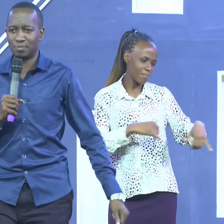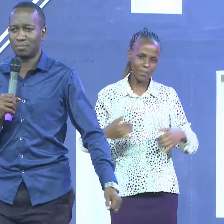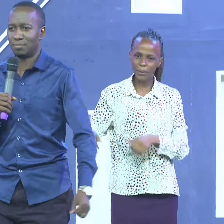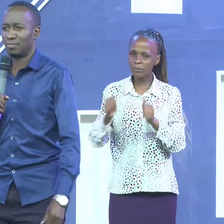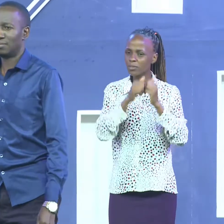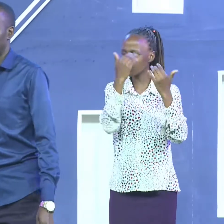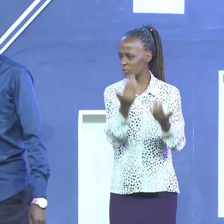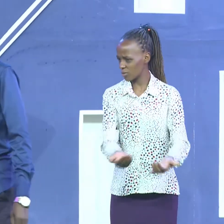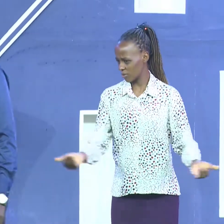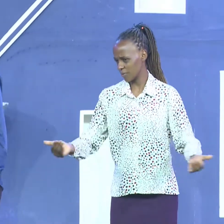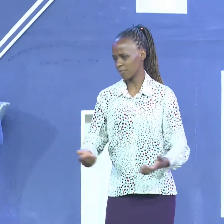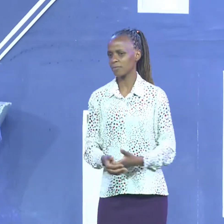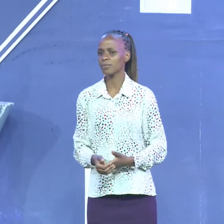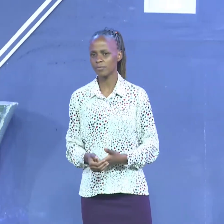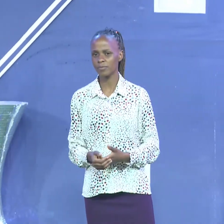and perhaps he plays with